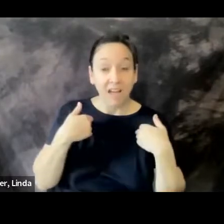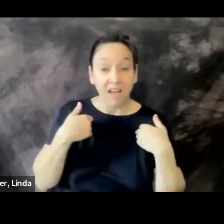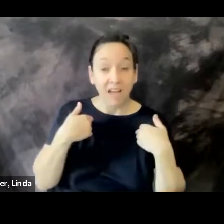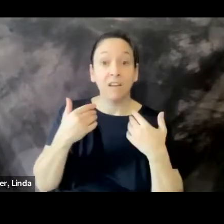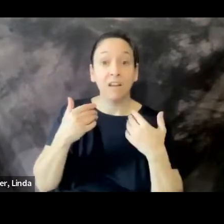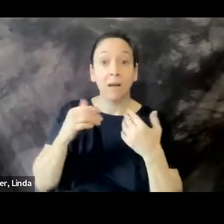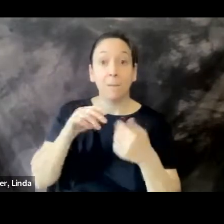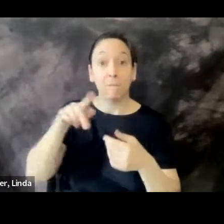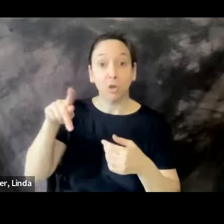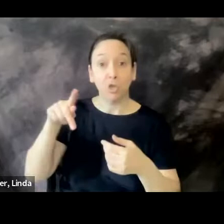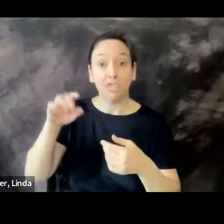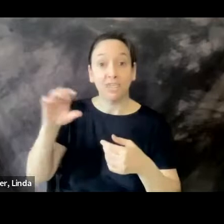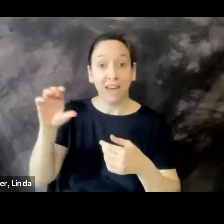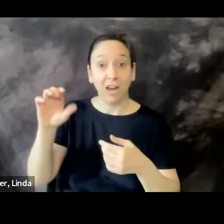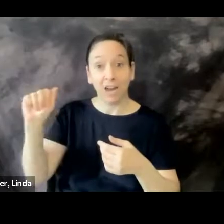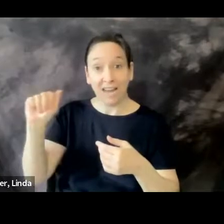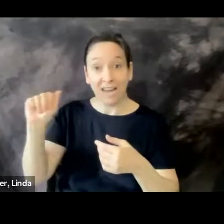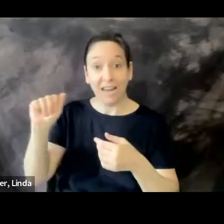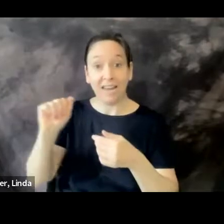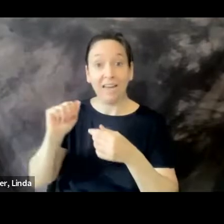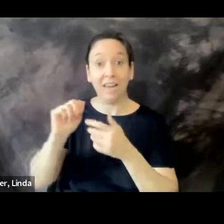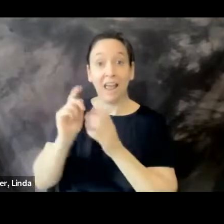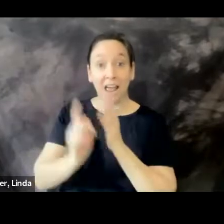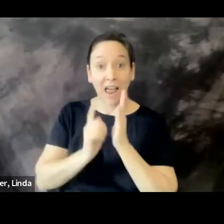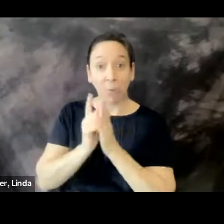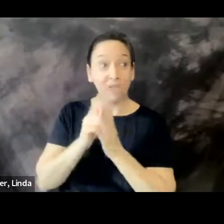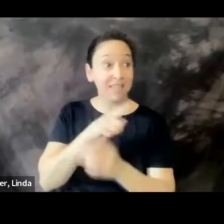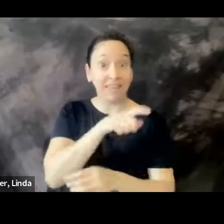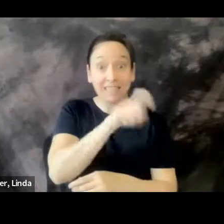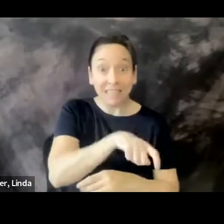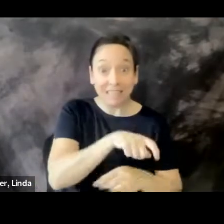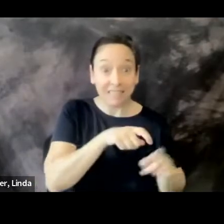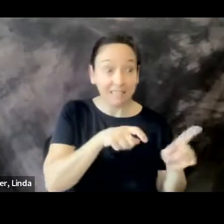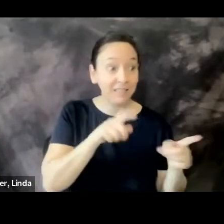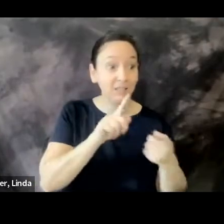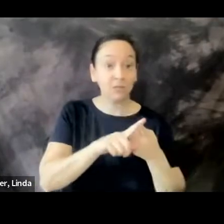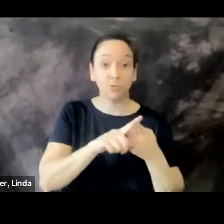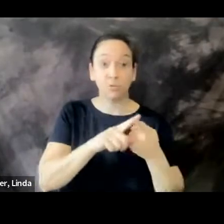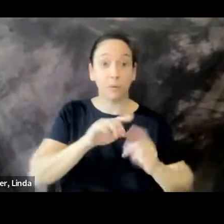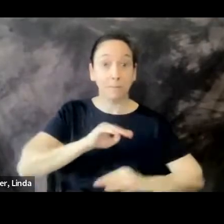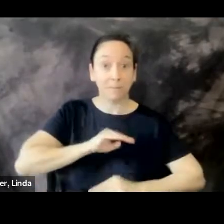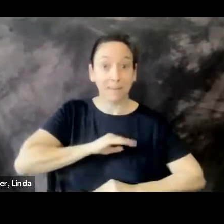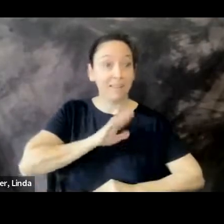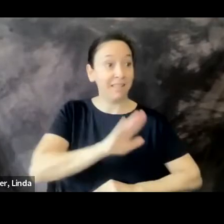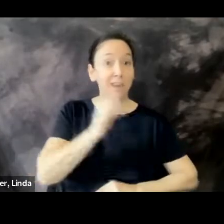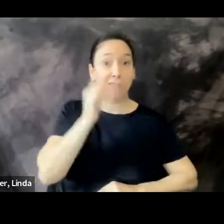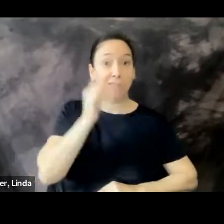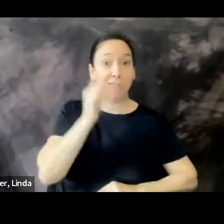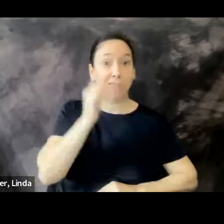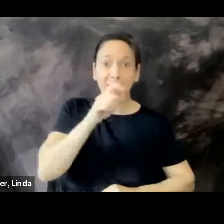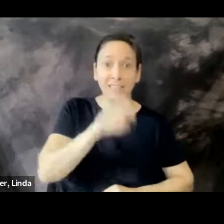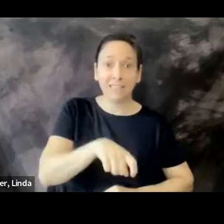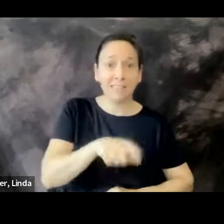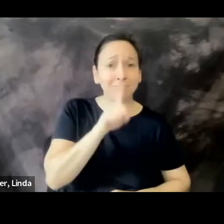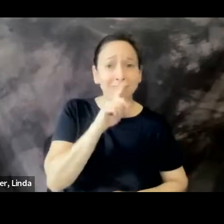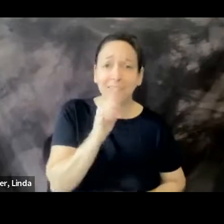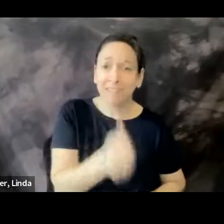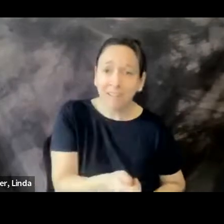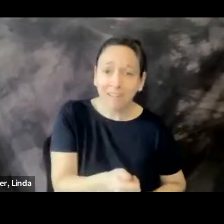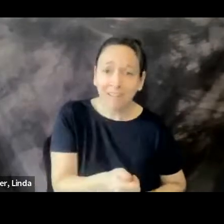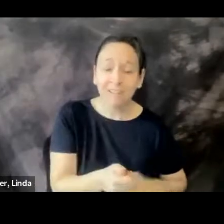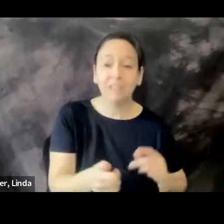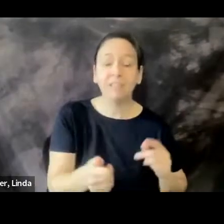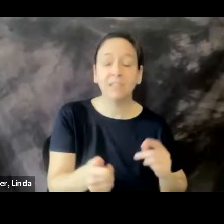care aid service hours that a person needs in order to meet their daily needs. And this is having a great impact on us in